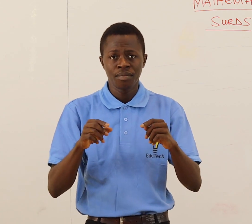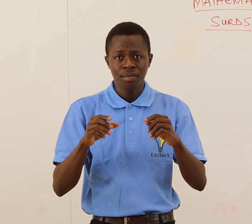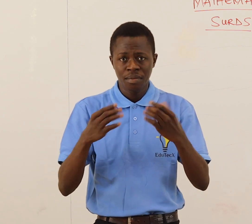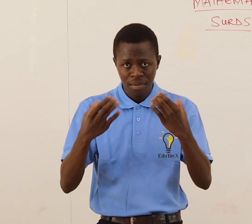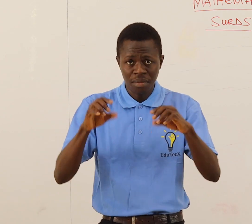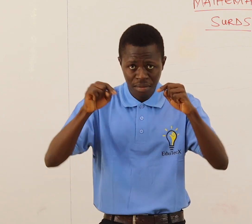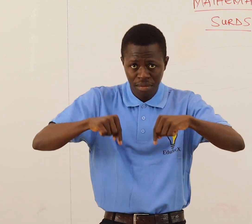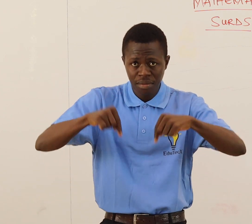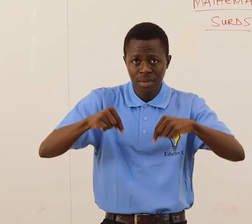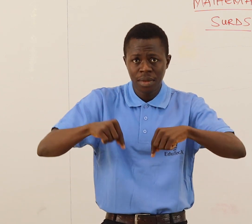well.